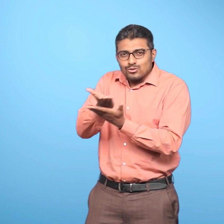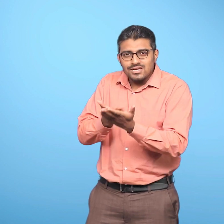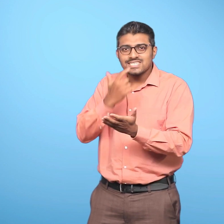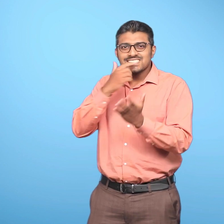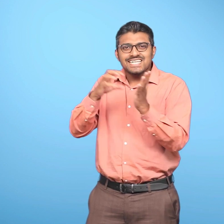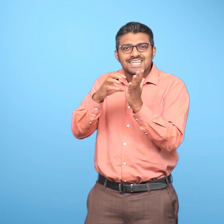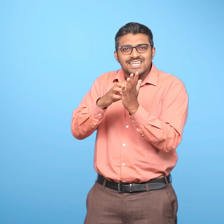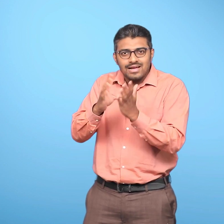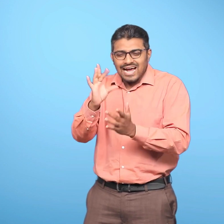Batter to idli.